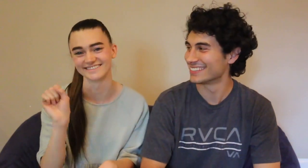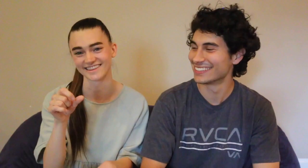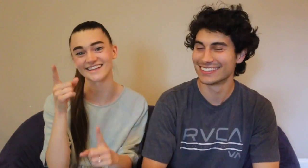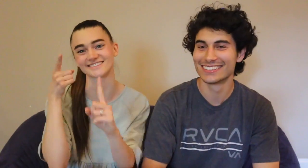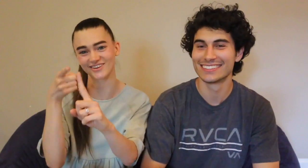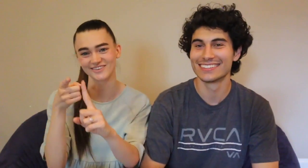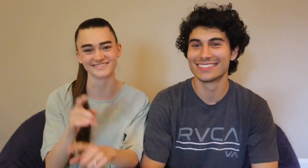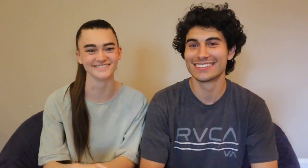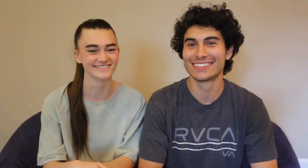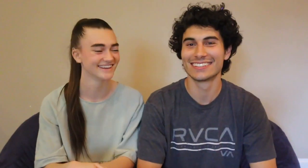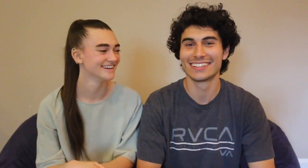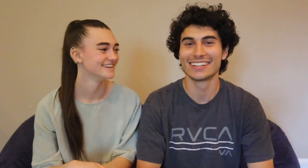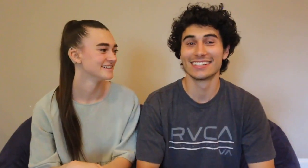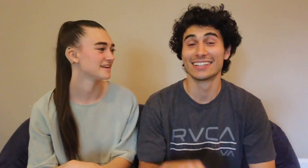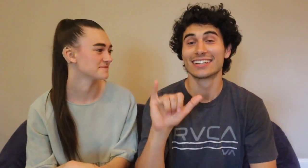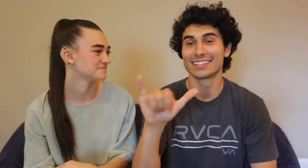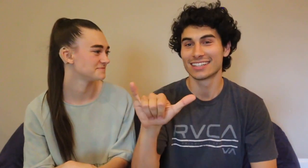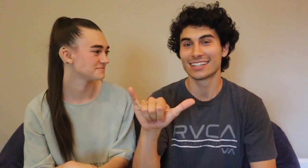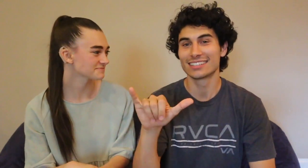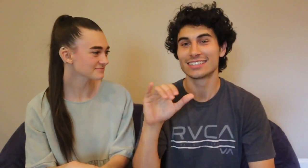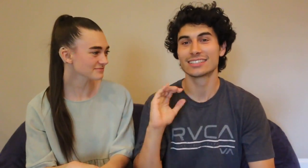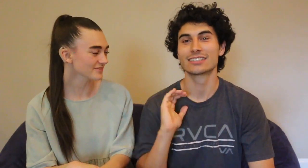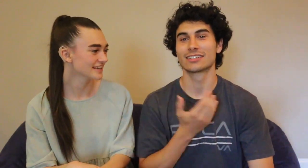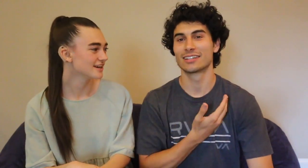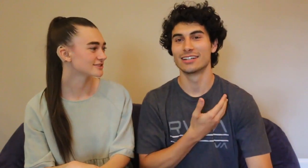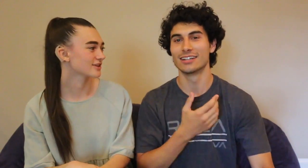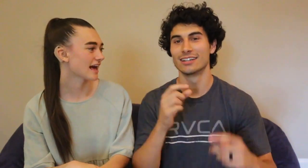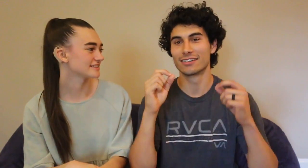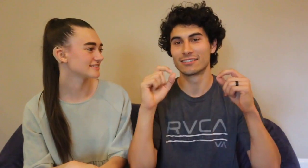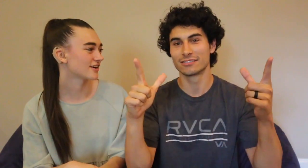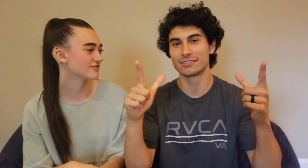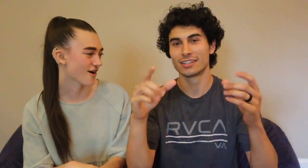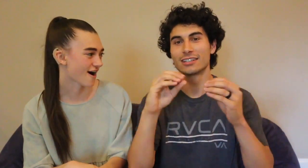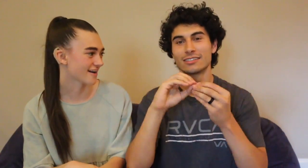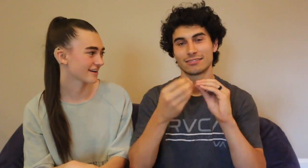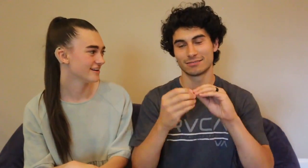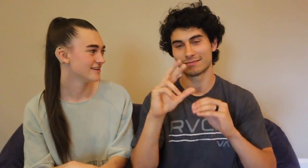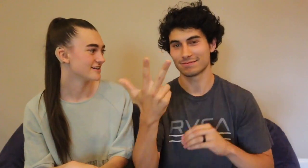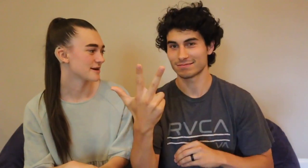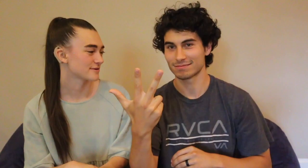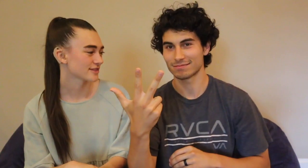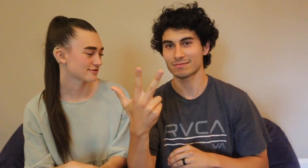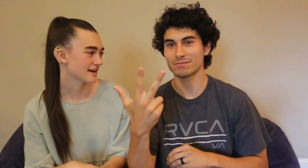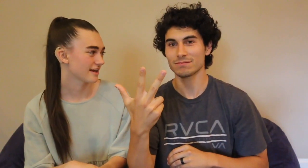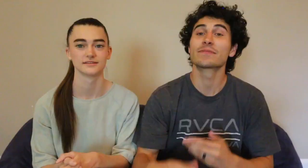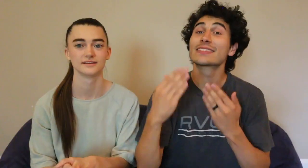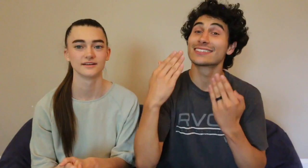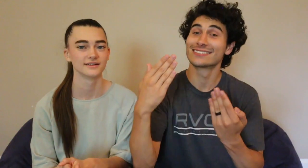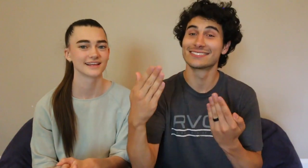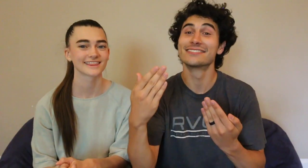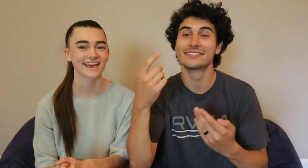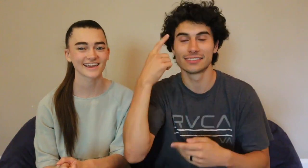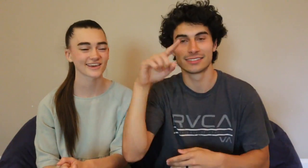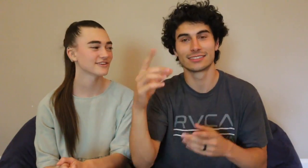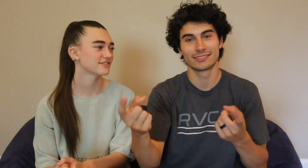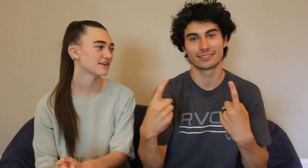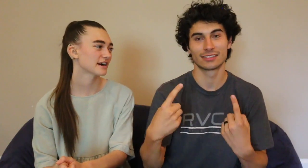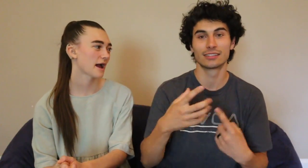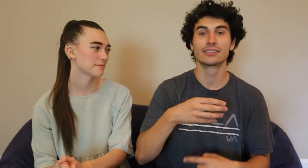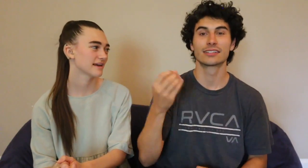That's the goal. Yeah. So, that's our vlog number three. Thank you for coming